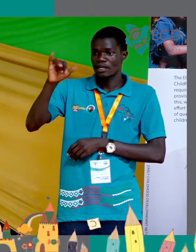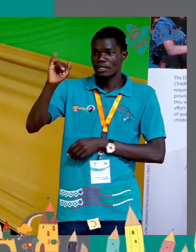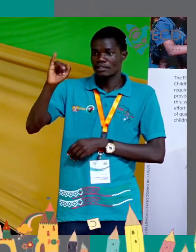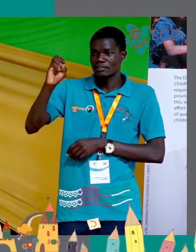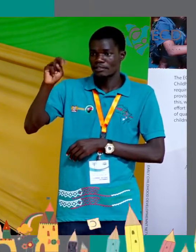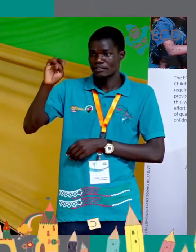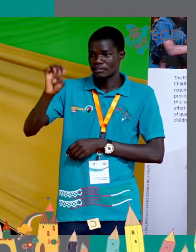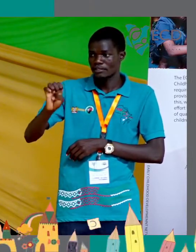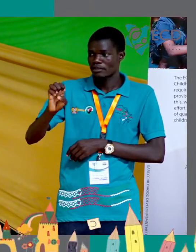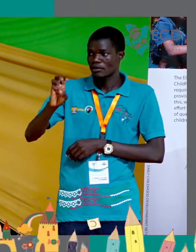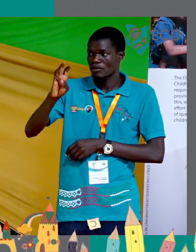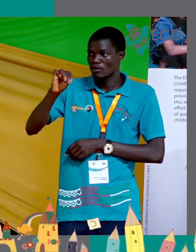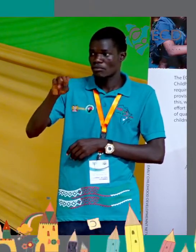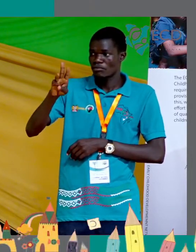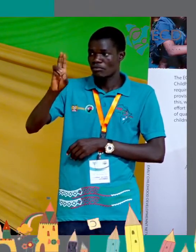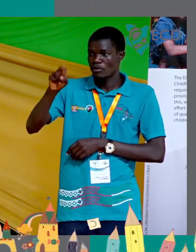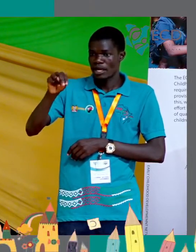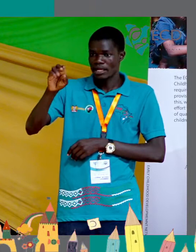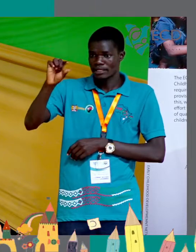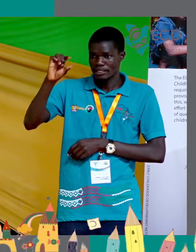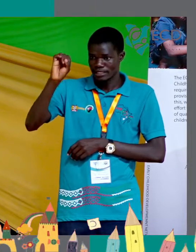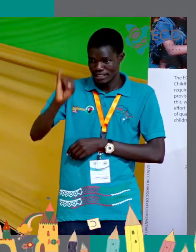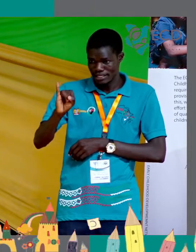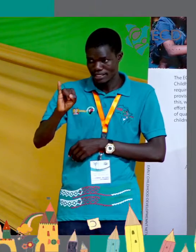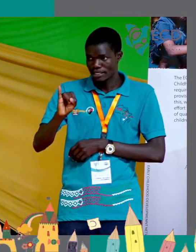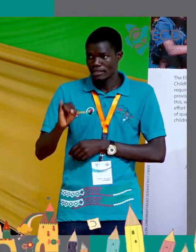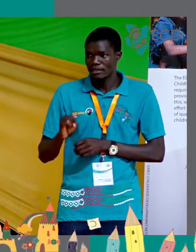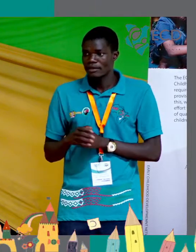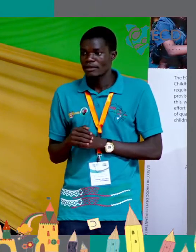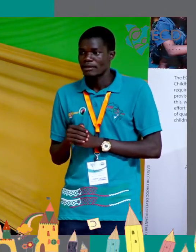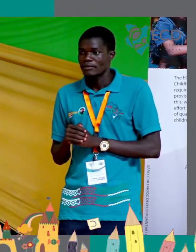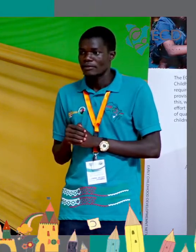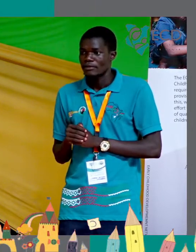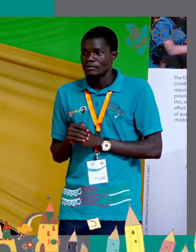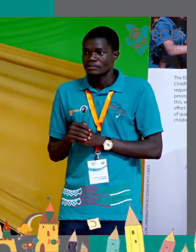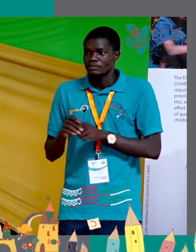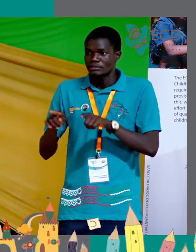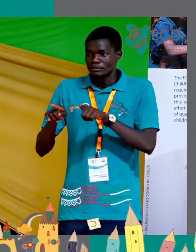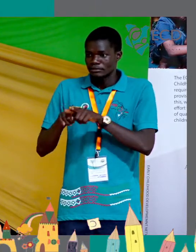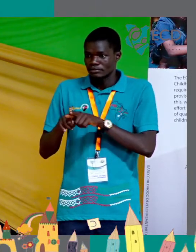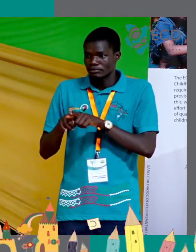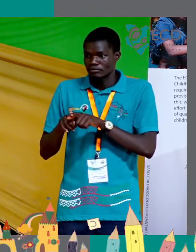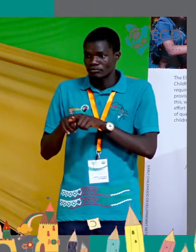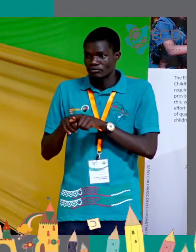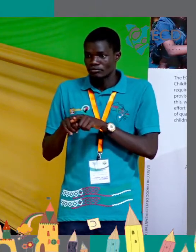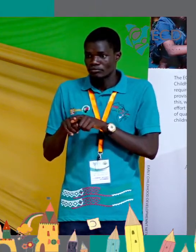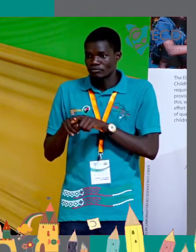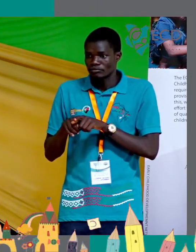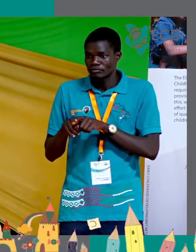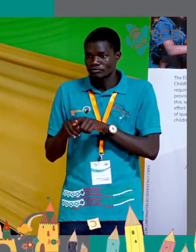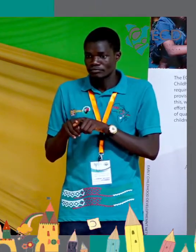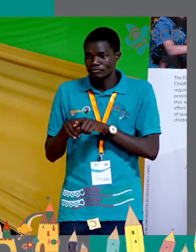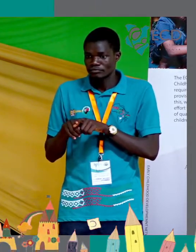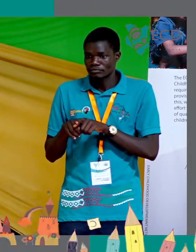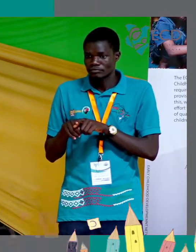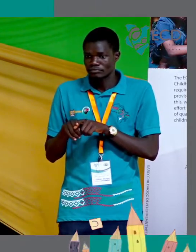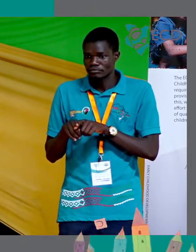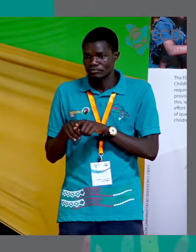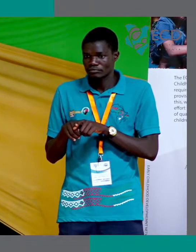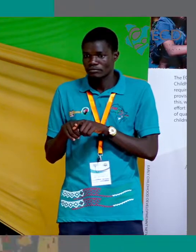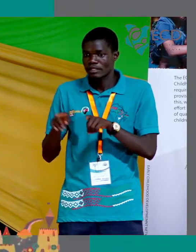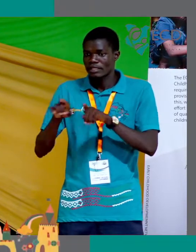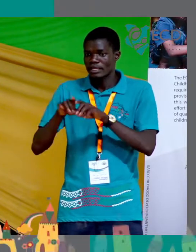Head of Department of Neonatal and Child Health, Head Division of Neonatal and Child Health, Department